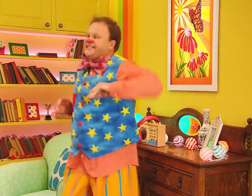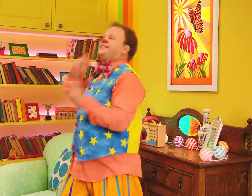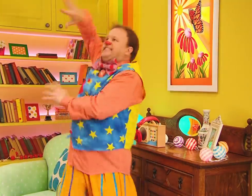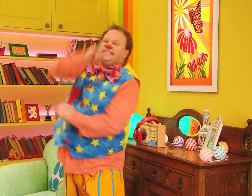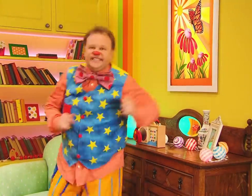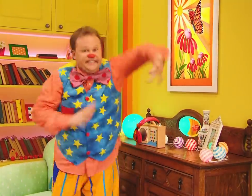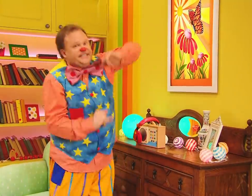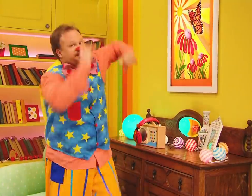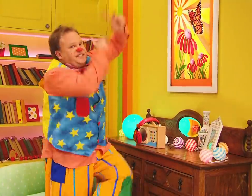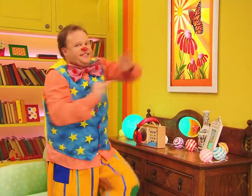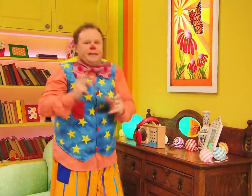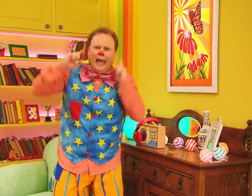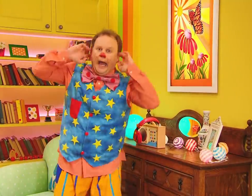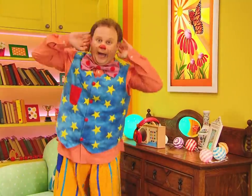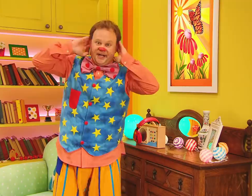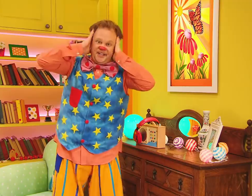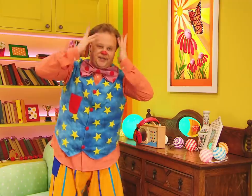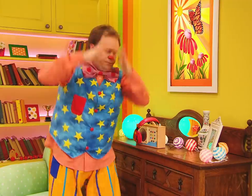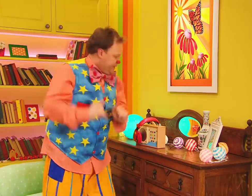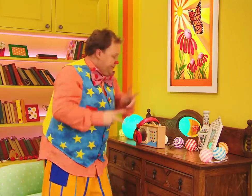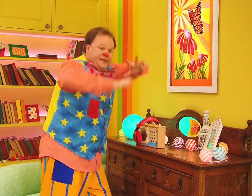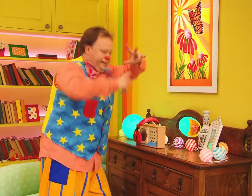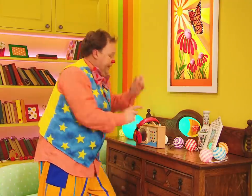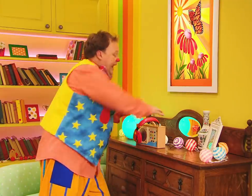Mr. Tumble. You'll wake up Grandad Tumble.